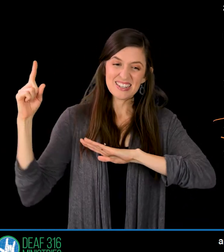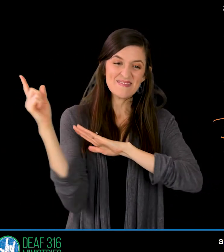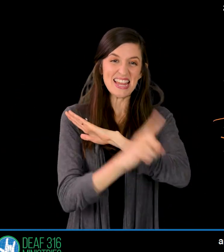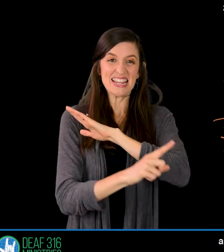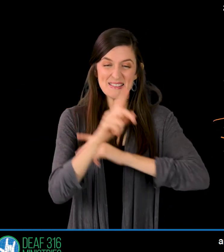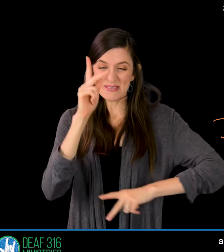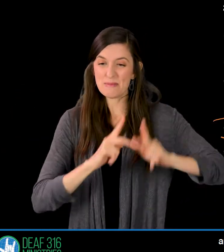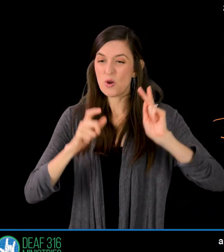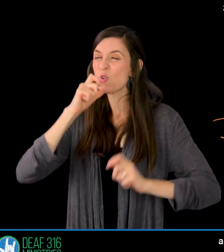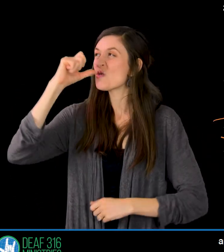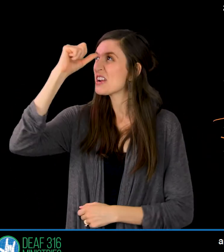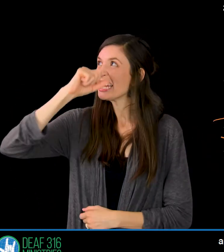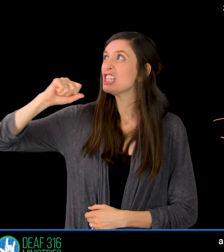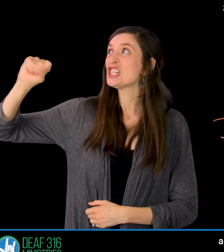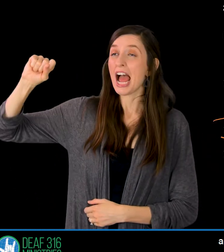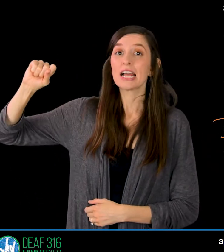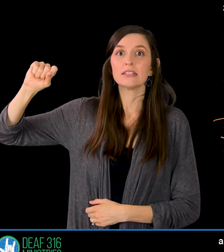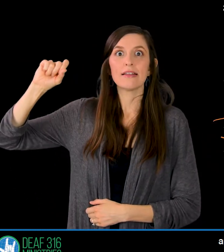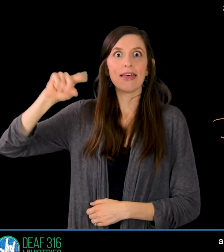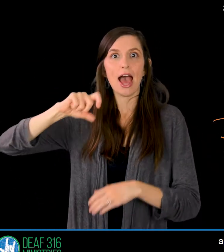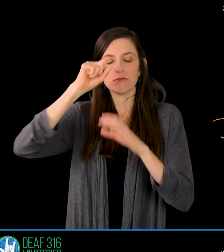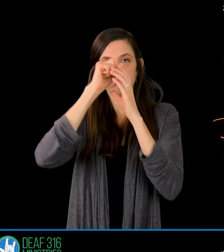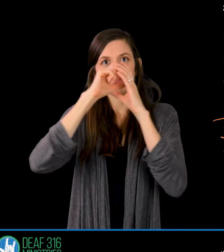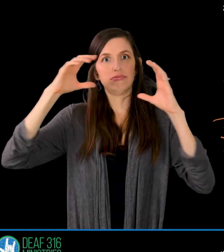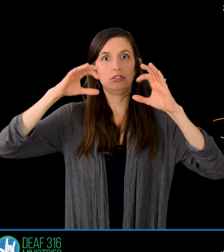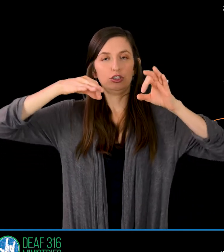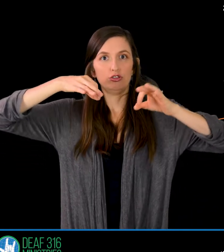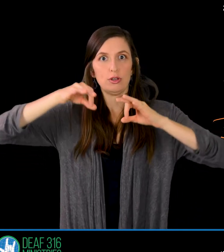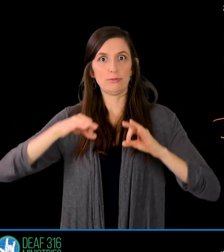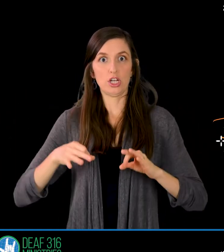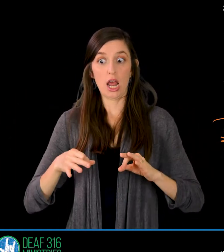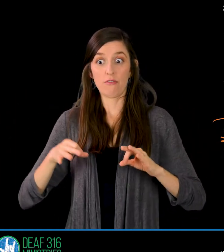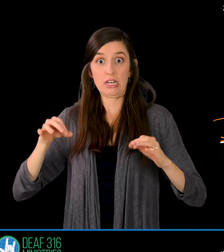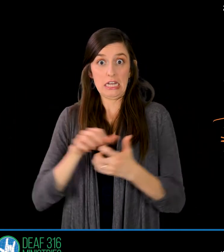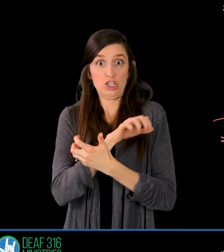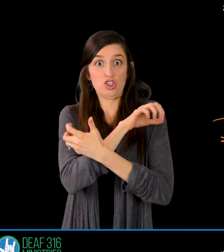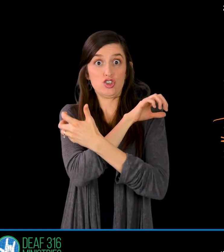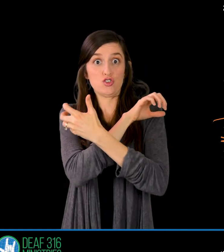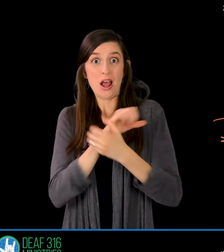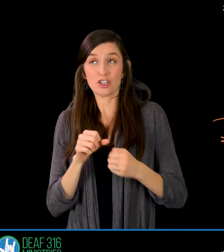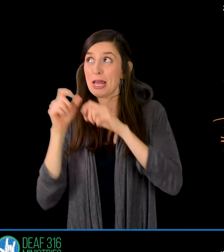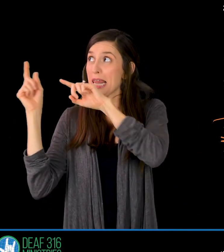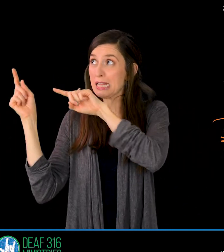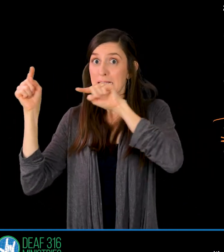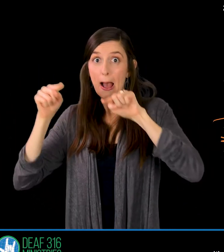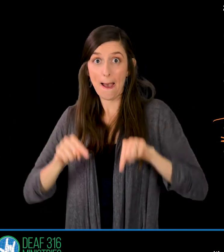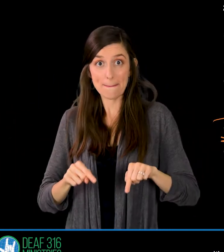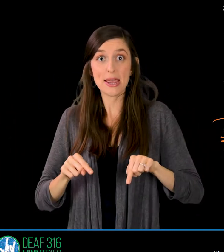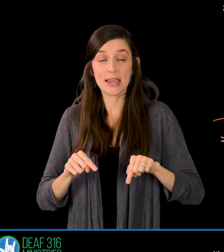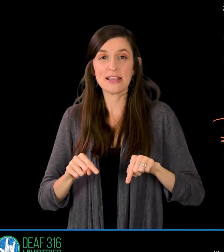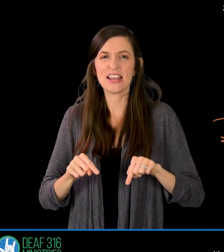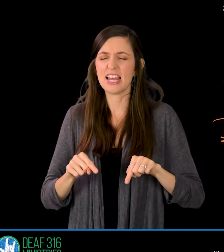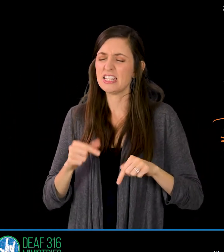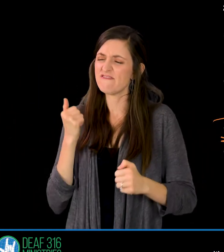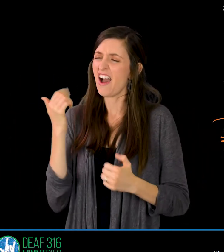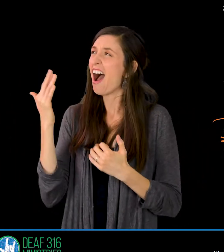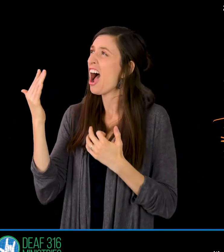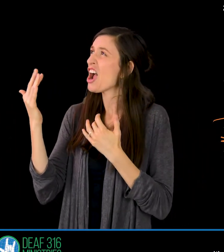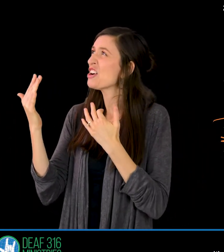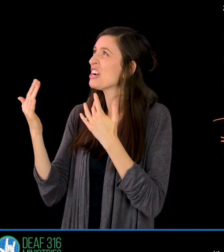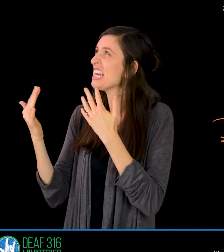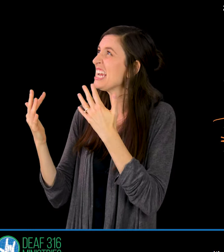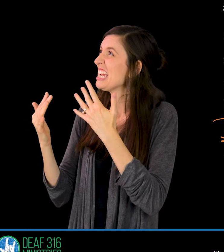know God and on those who do not obey the gospel of our Lord so there's a description of this destruction that's coming it's a